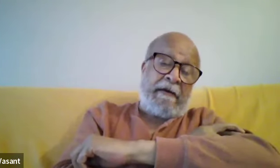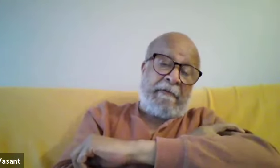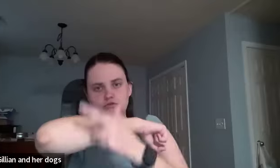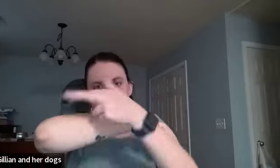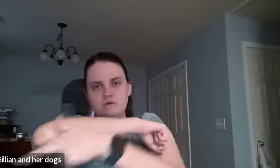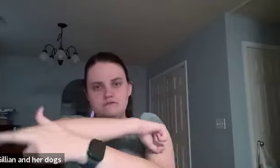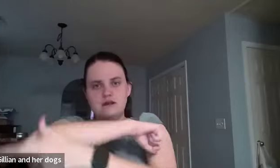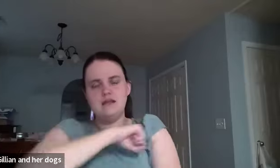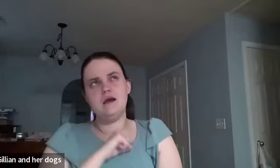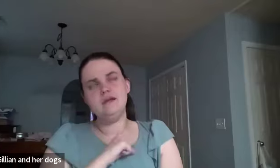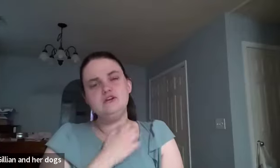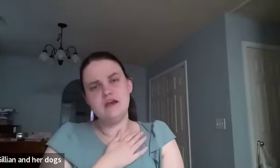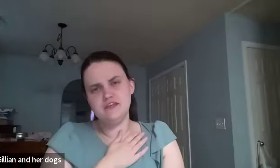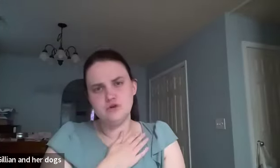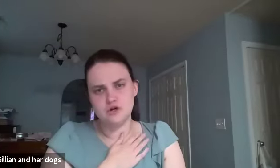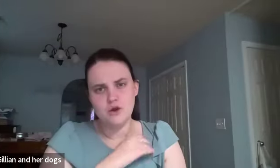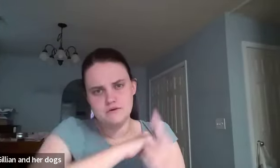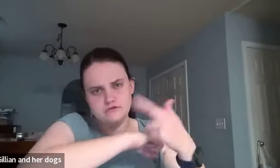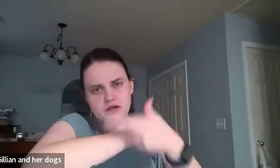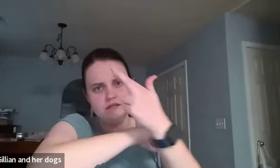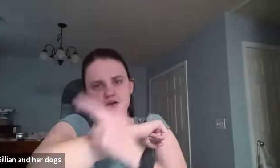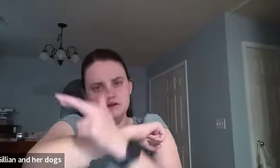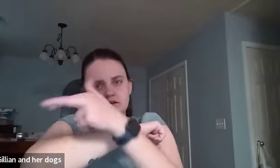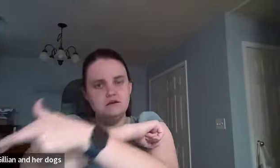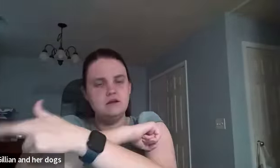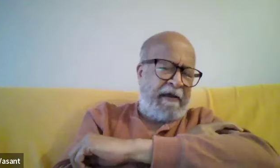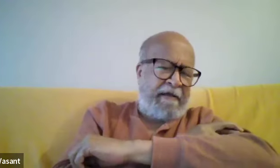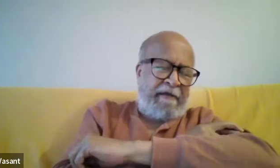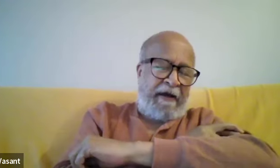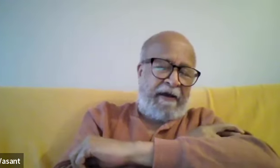Because Makes you go in sense. front. I mean, I think you could go in front. I, Um,